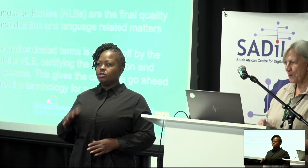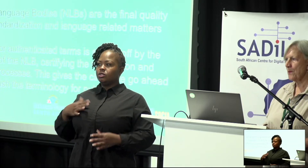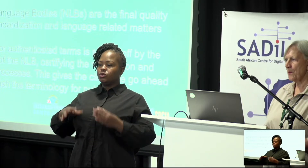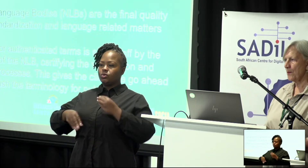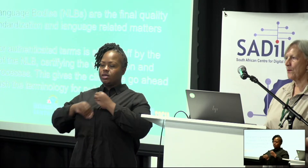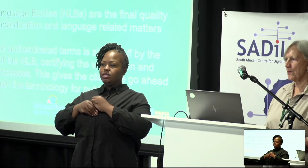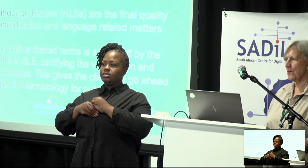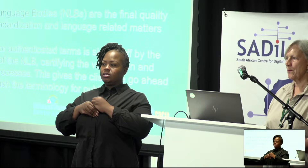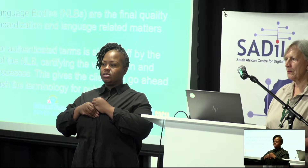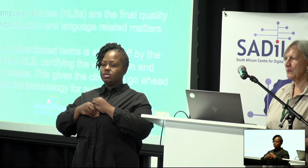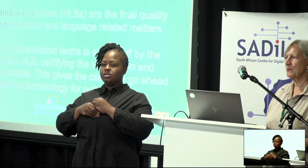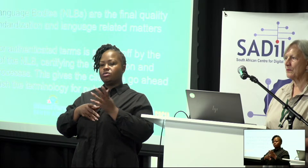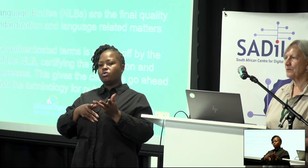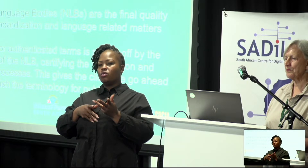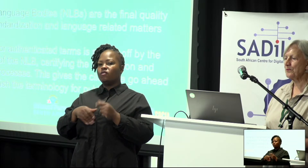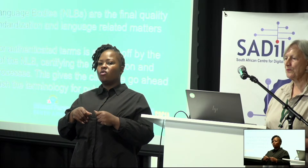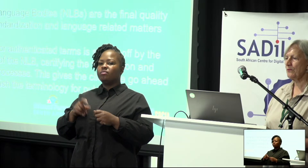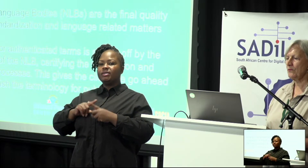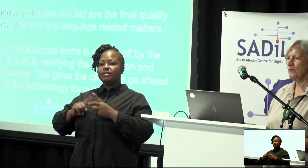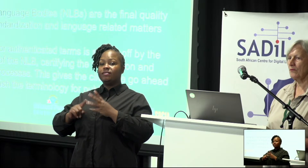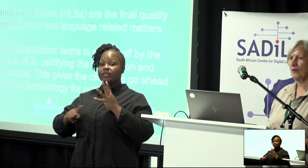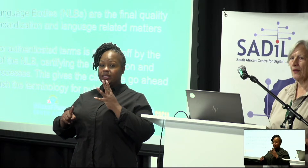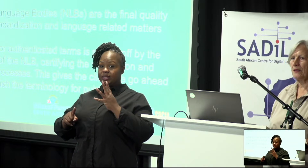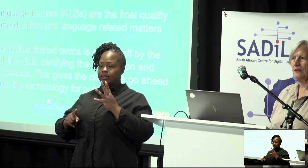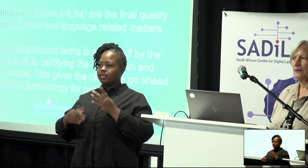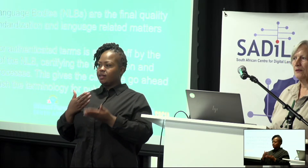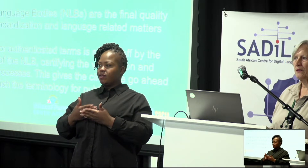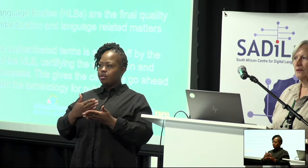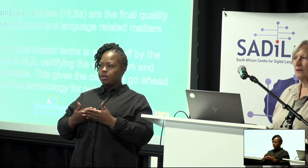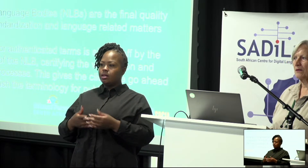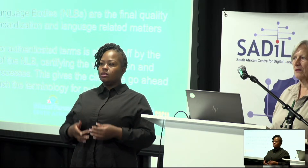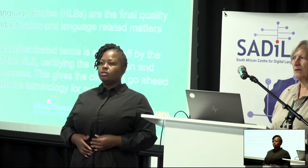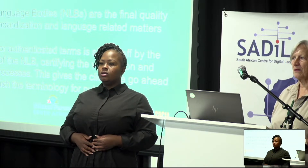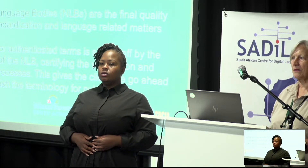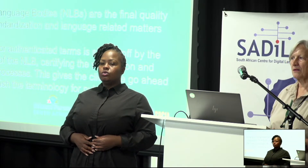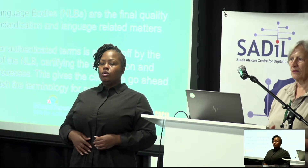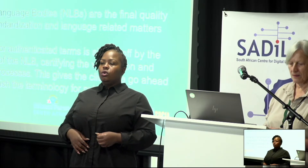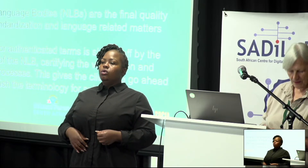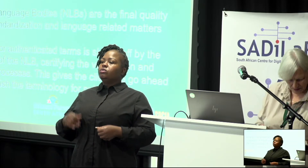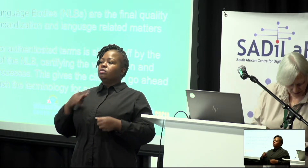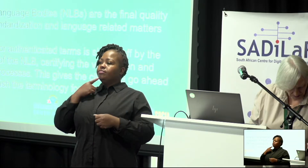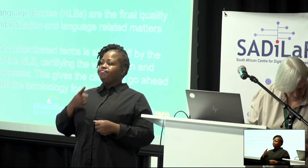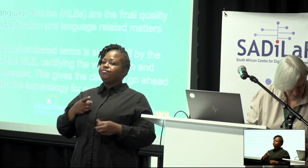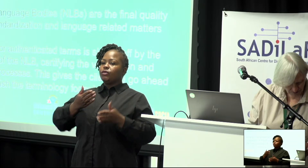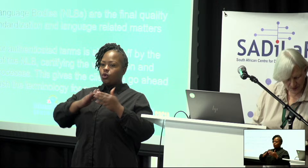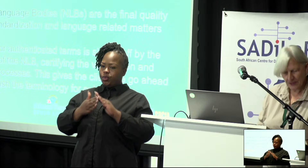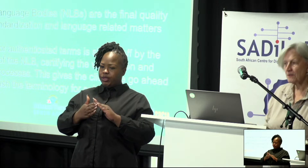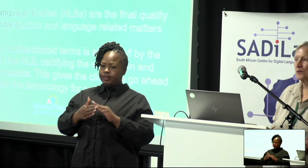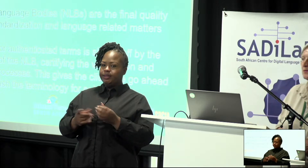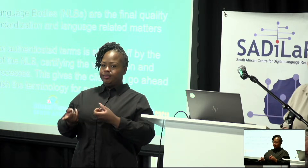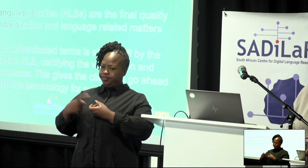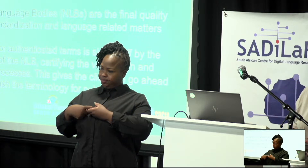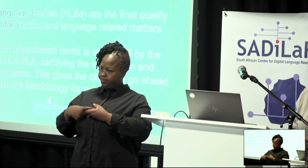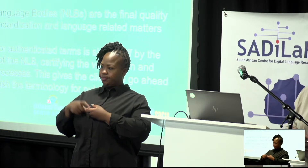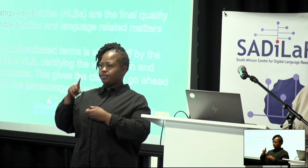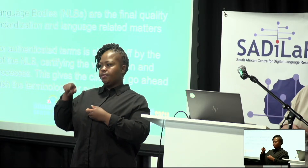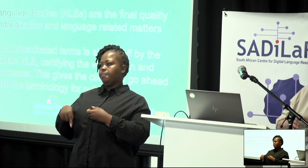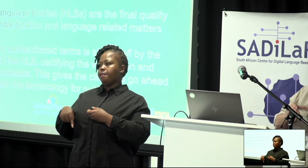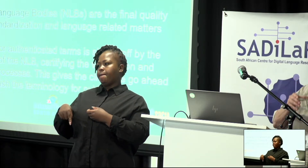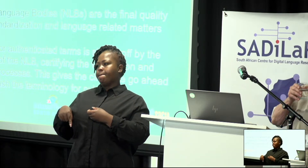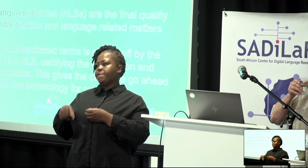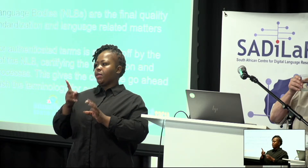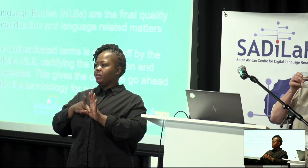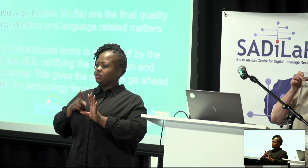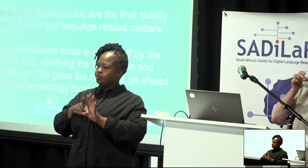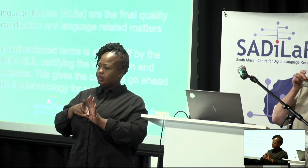the platforms that are available out there that pull in the communities to contribute to